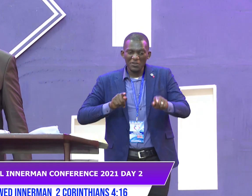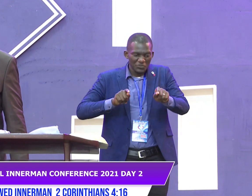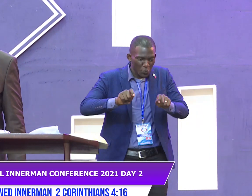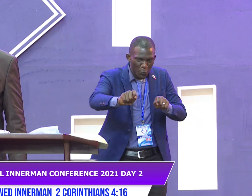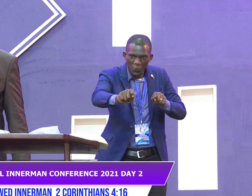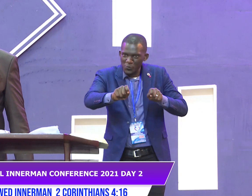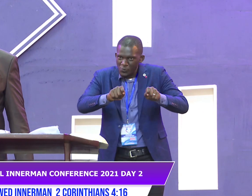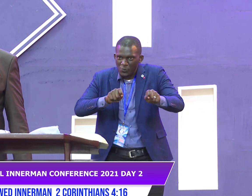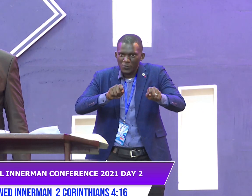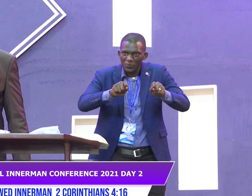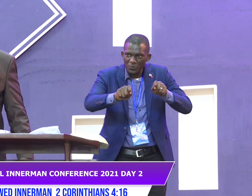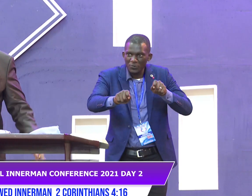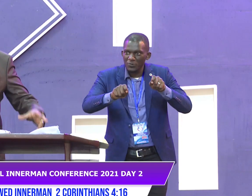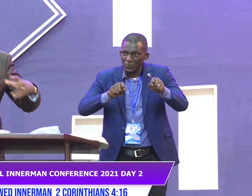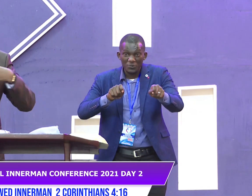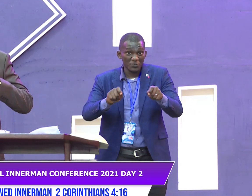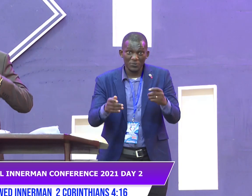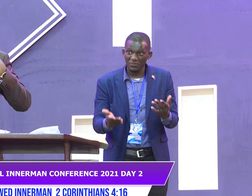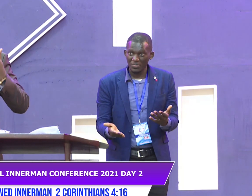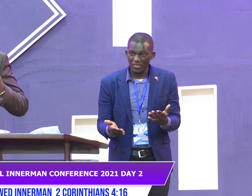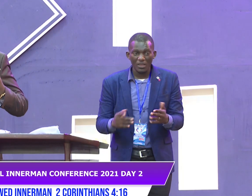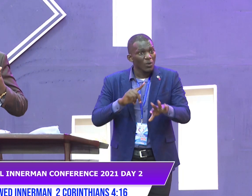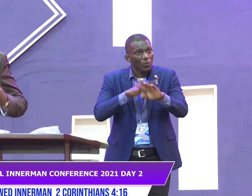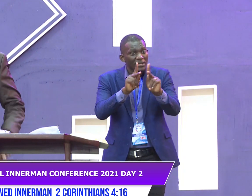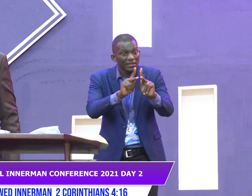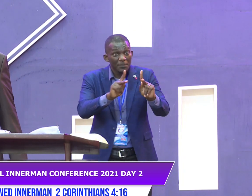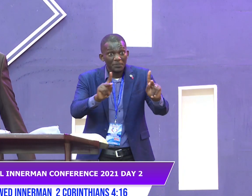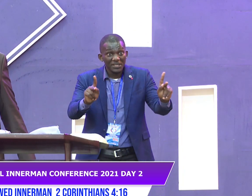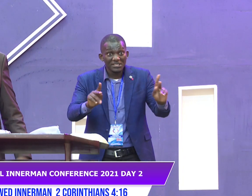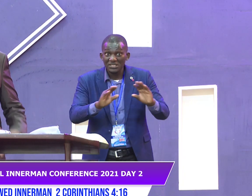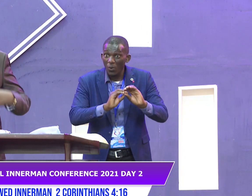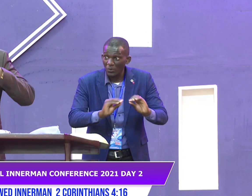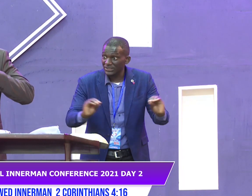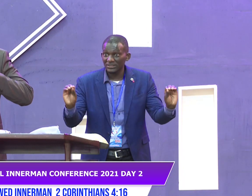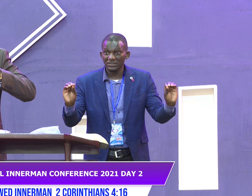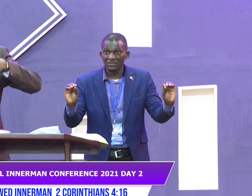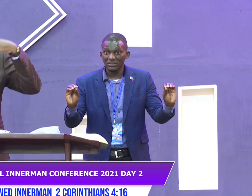when the flesh is the one that is reigning, when peace goes,